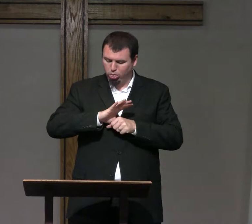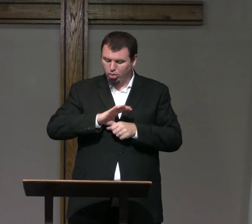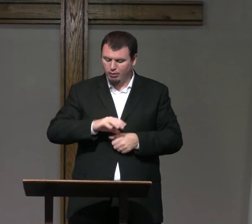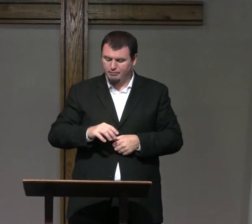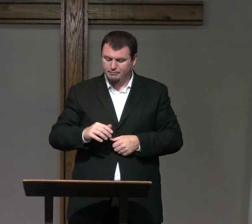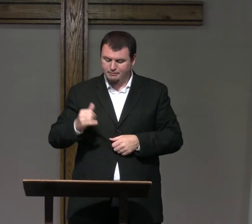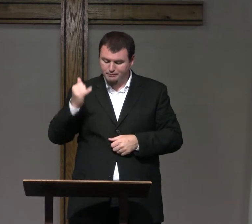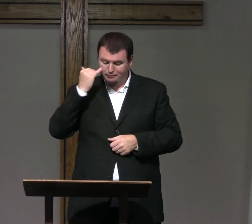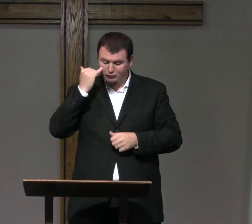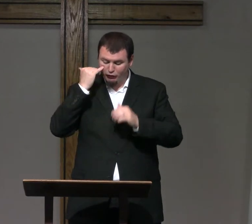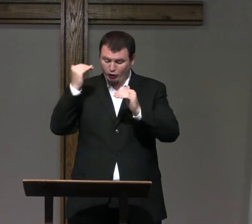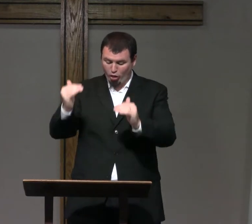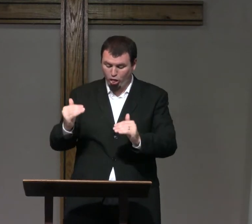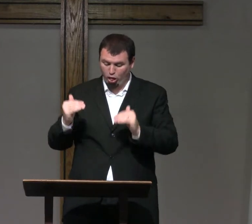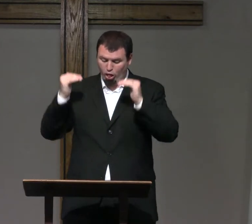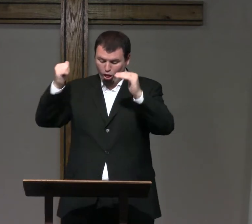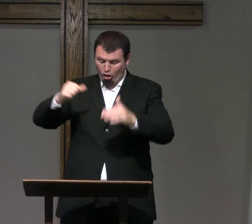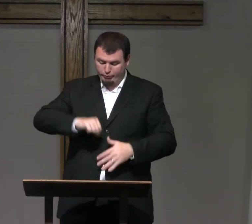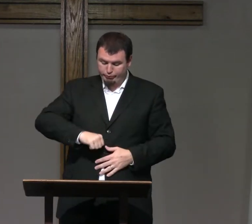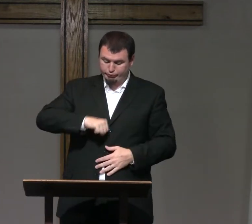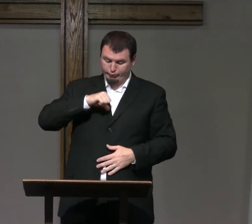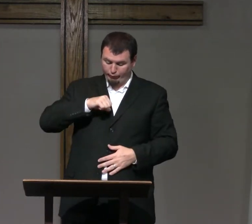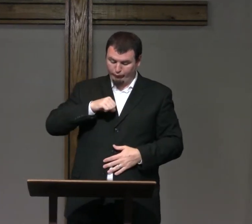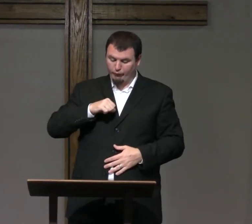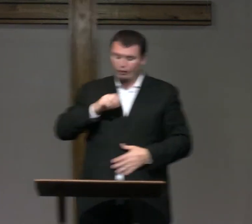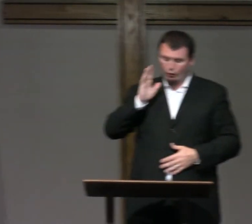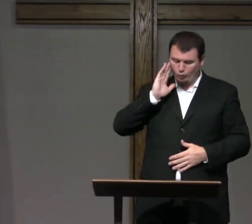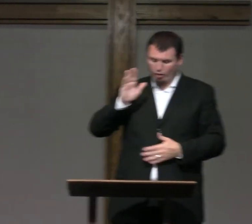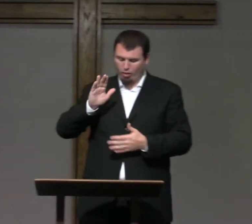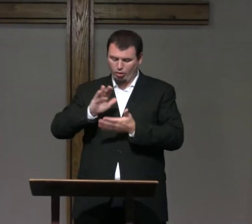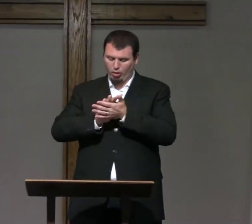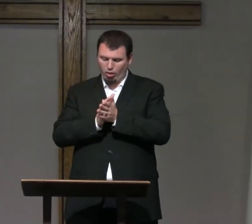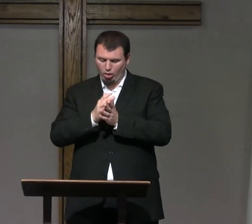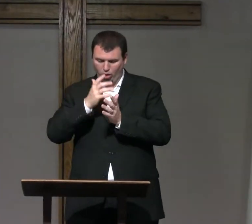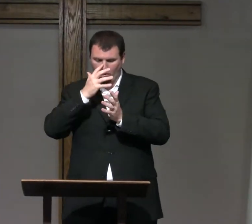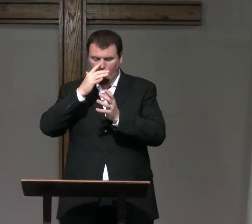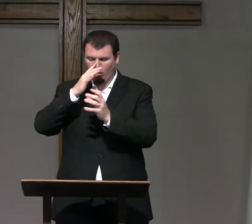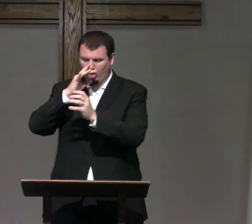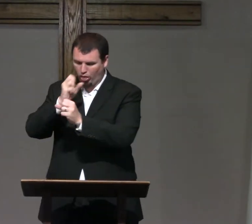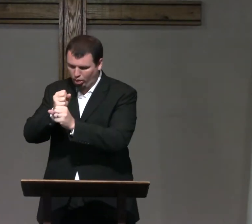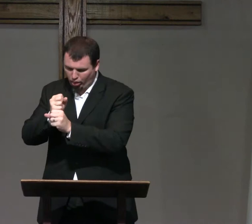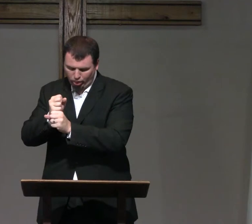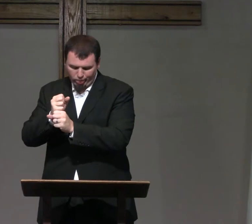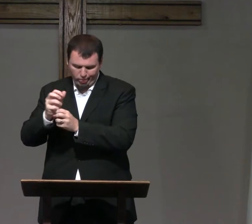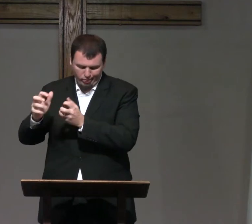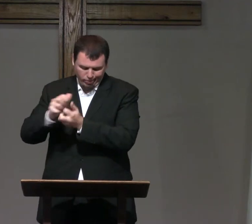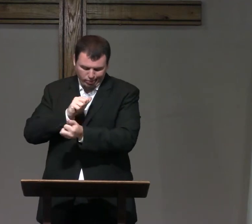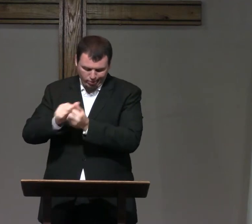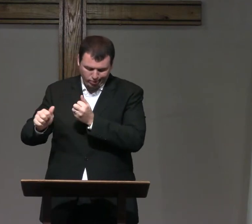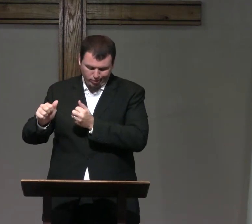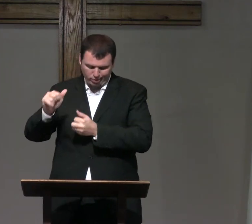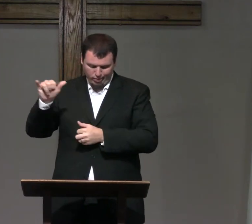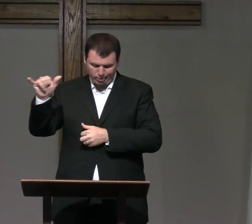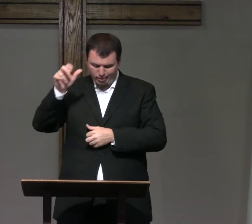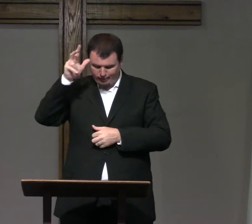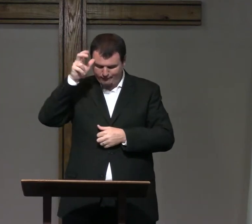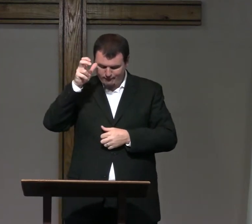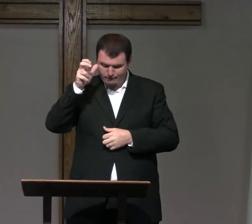Not a novice, lest being lifted up with pride, he fall into the condemnation of the devil.